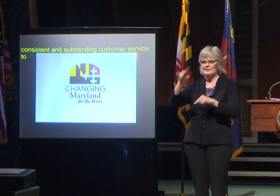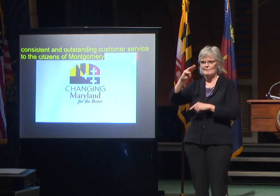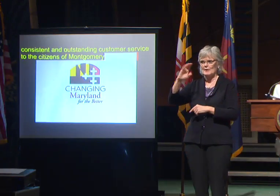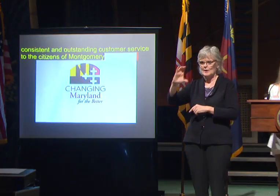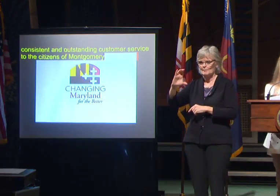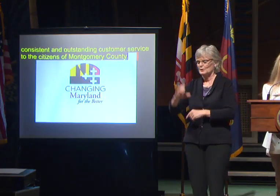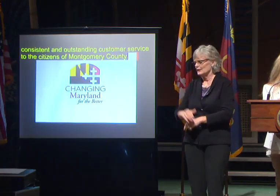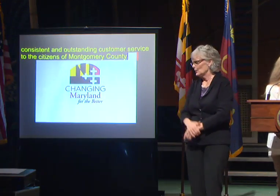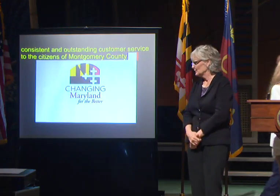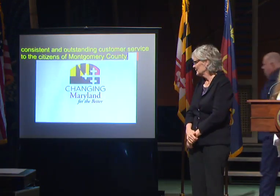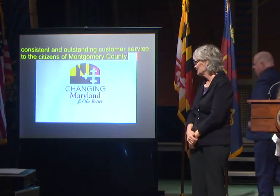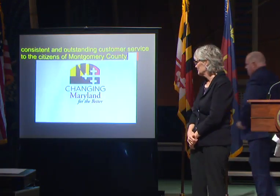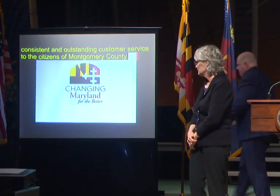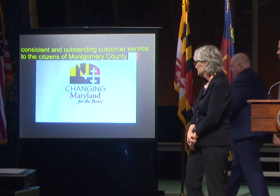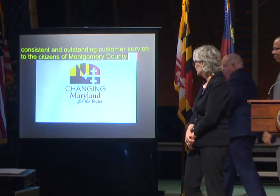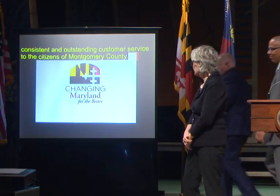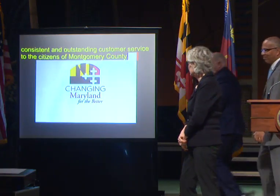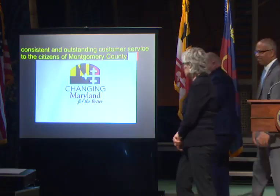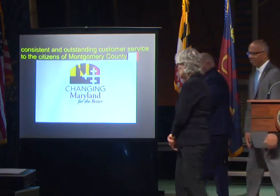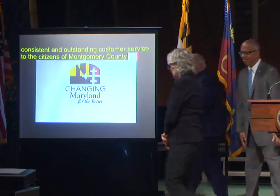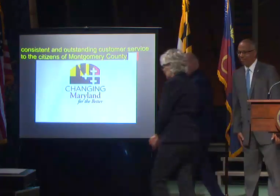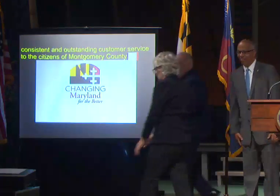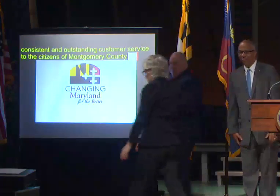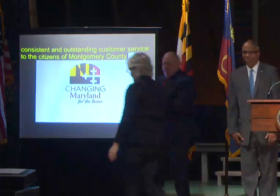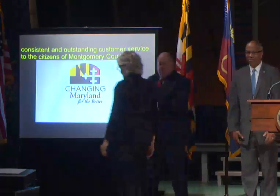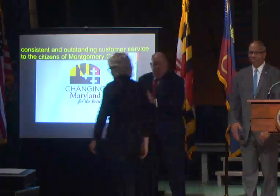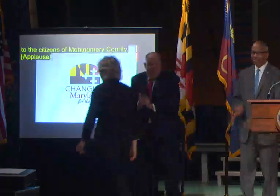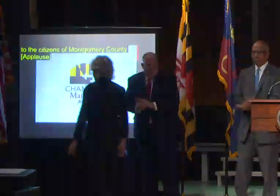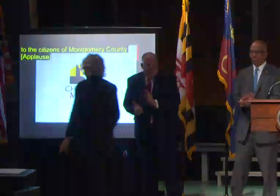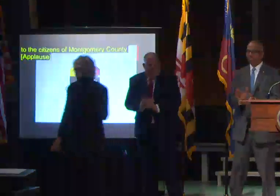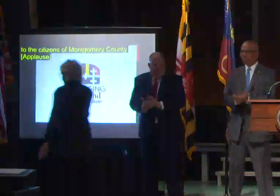County. Thank you.